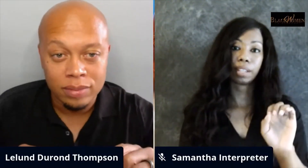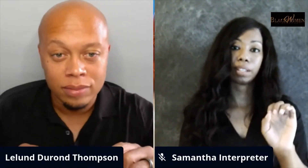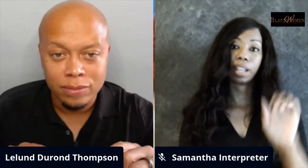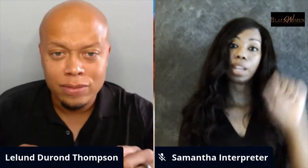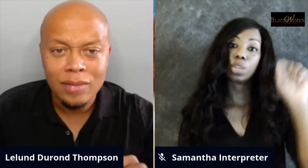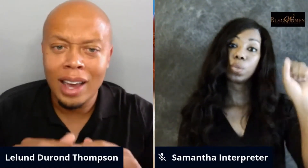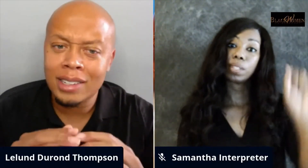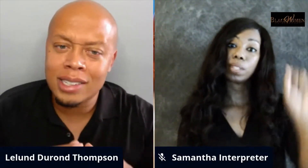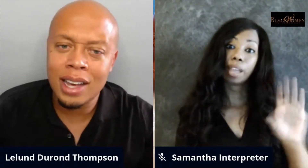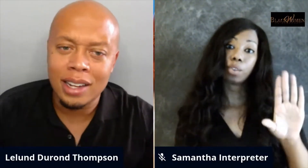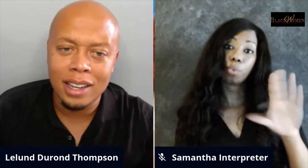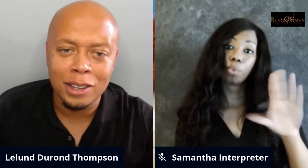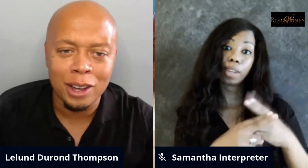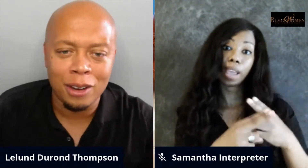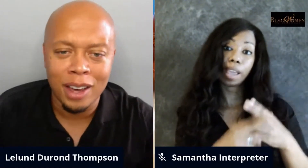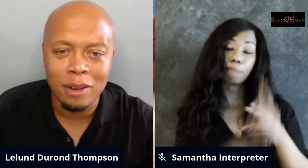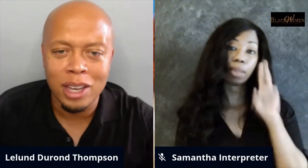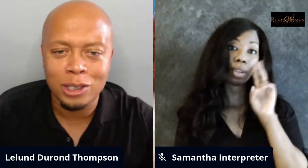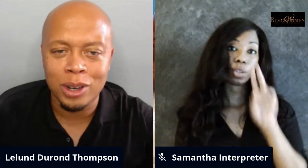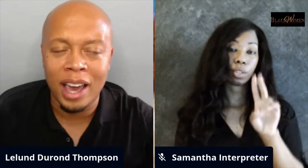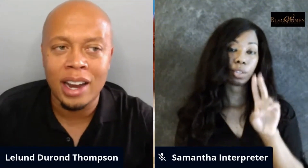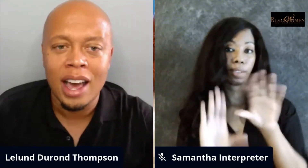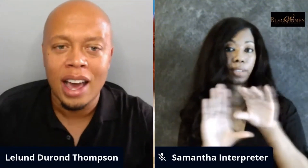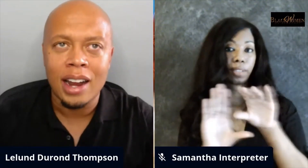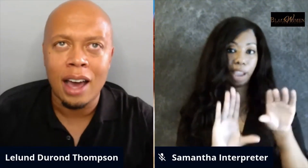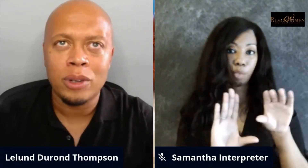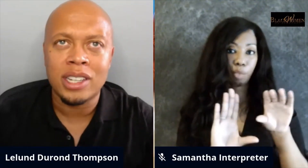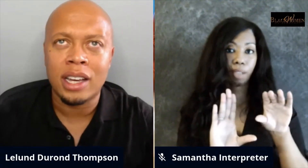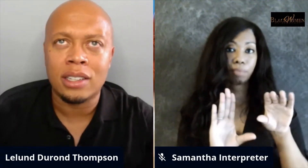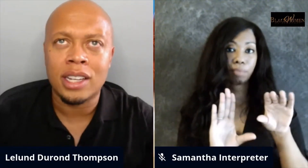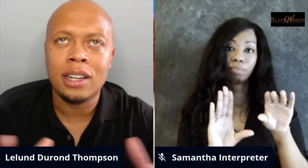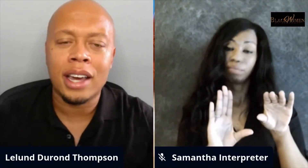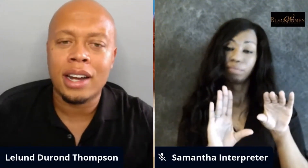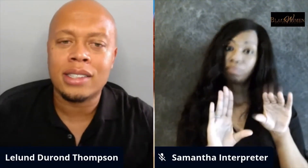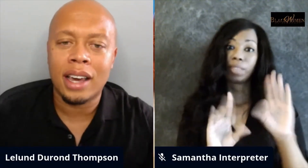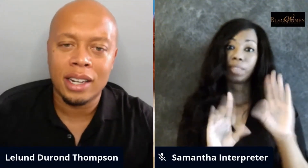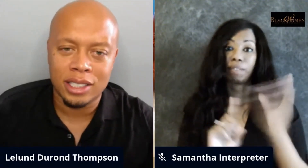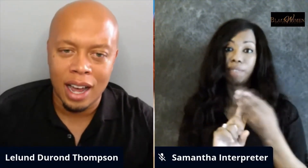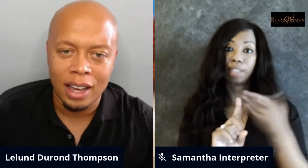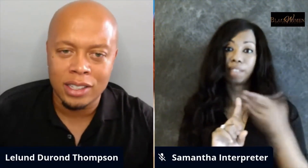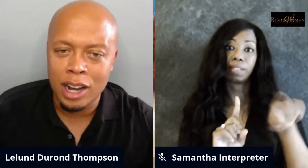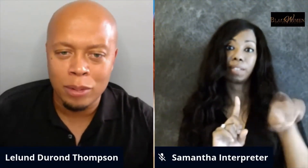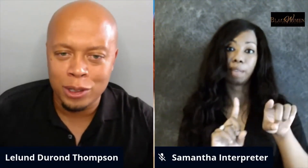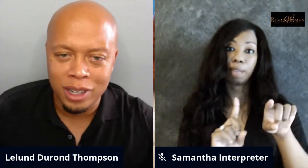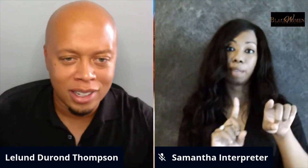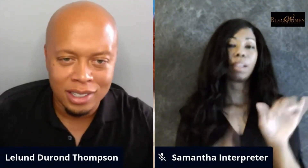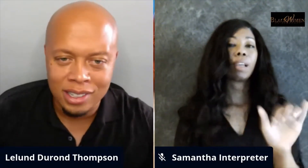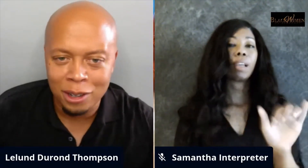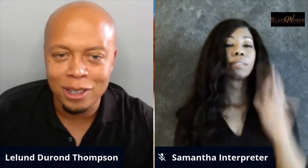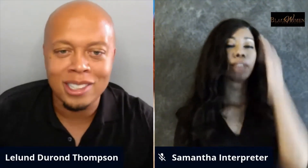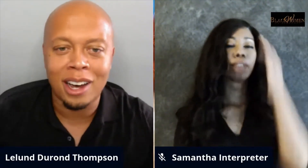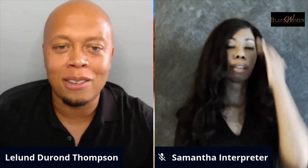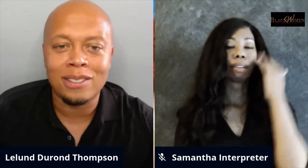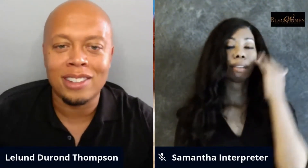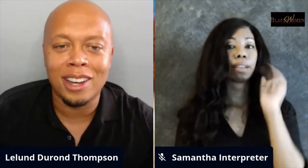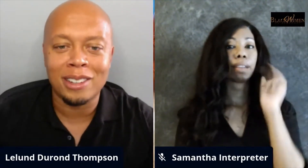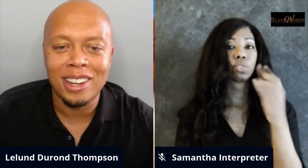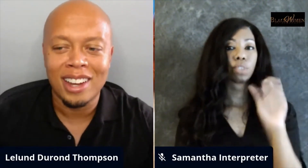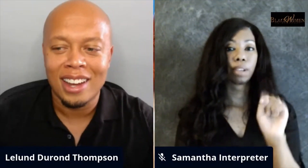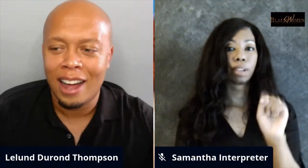camera and sell it, and make sure, and I would say look at it as a headshot. It's an opportunity to sell yourself,